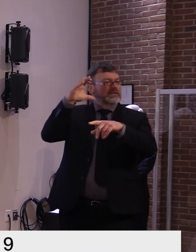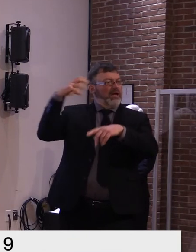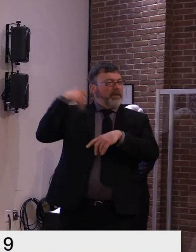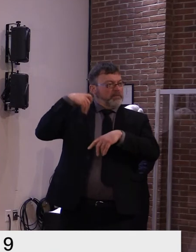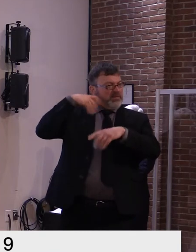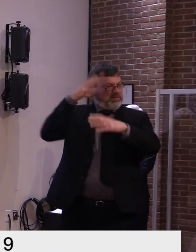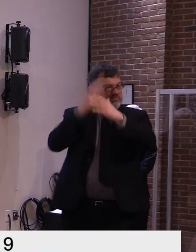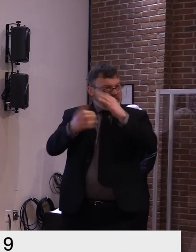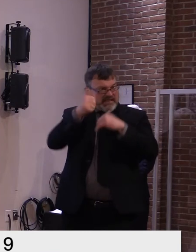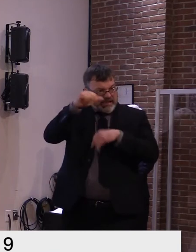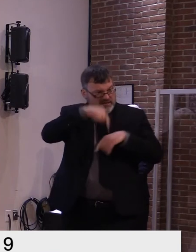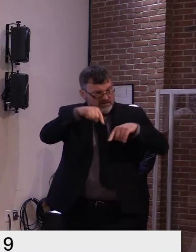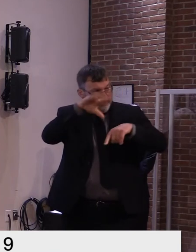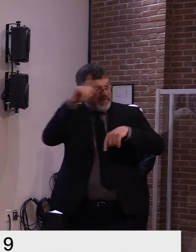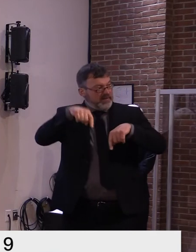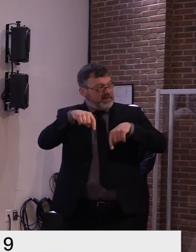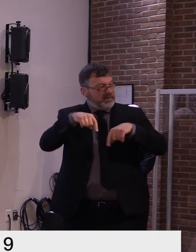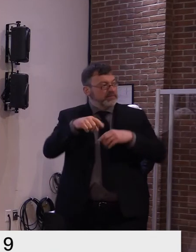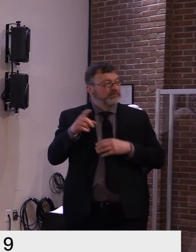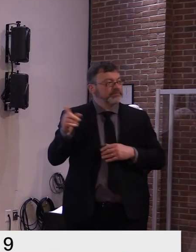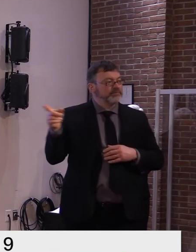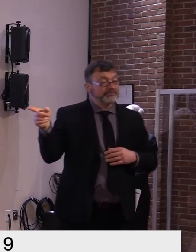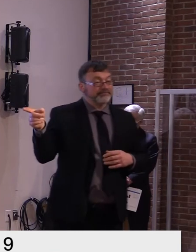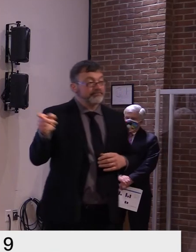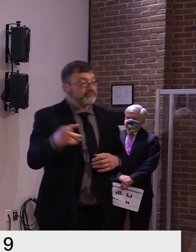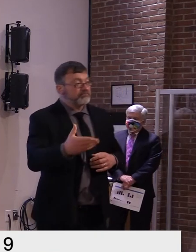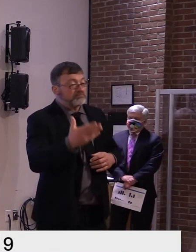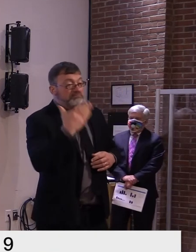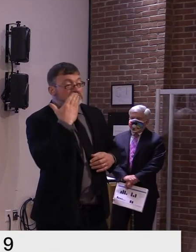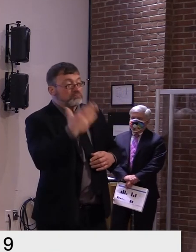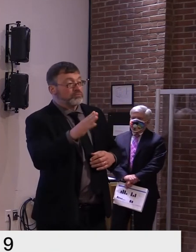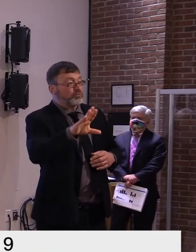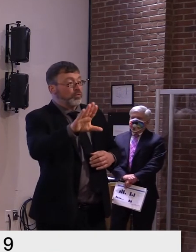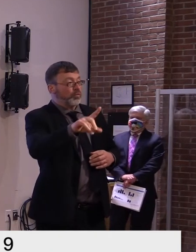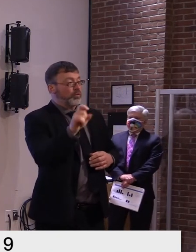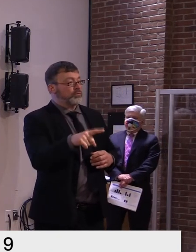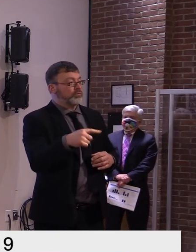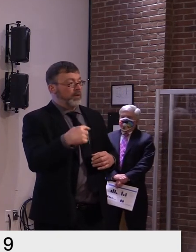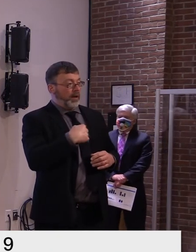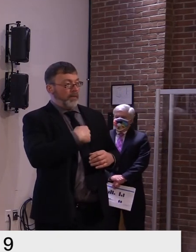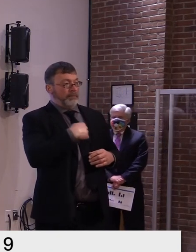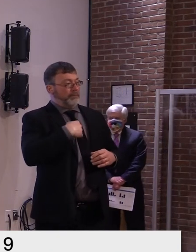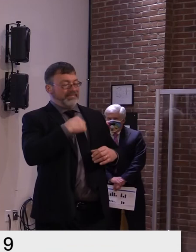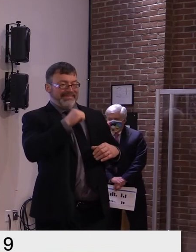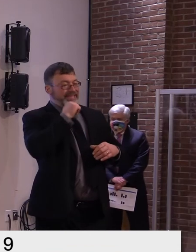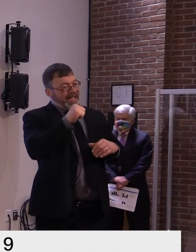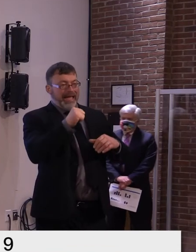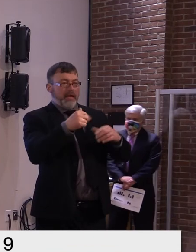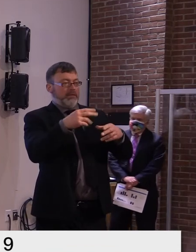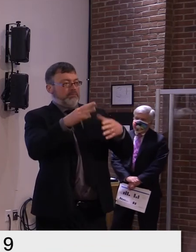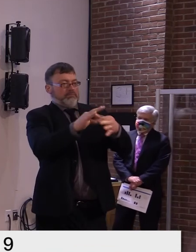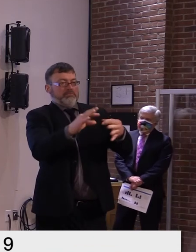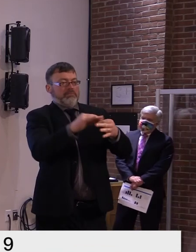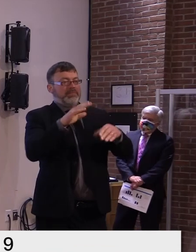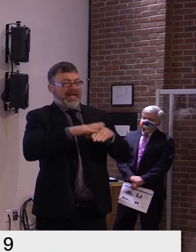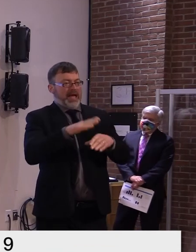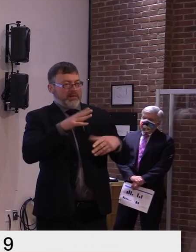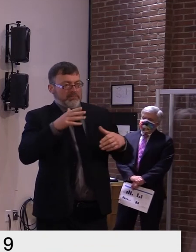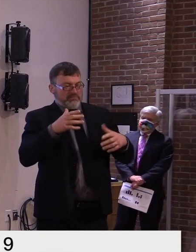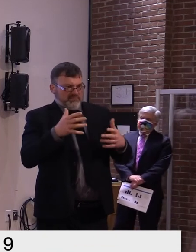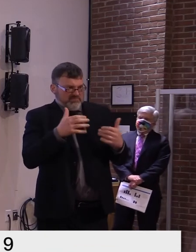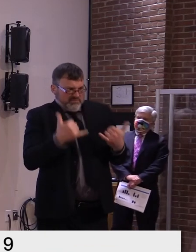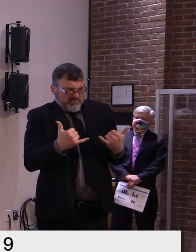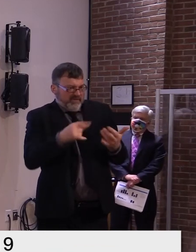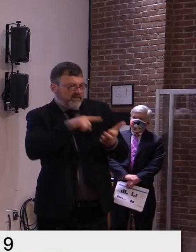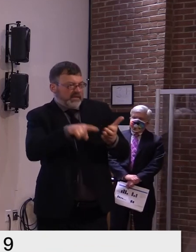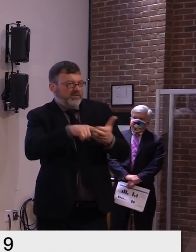active investigations. I can tell you generally that the state police, our intelligence center, and any law enforcement in